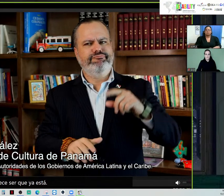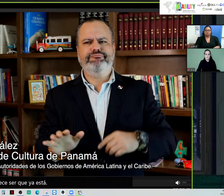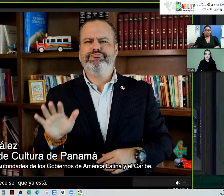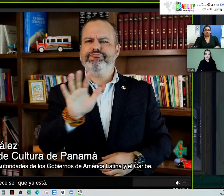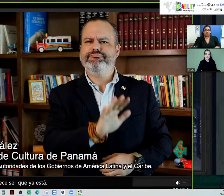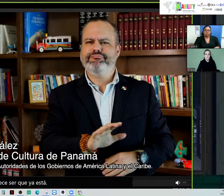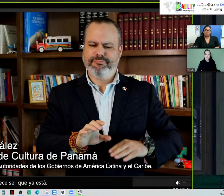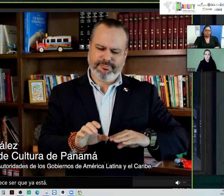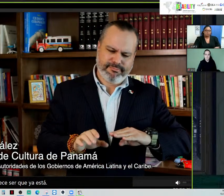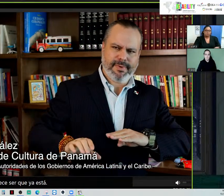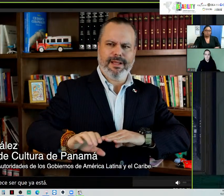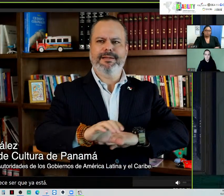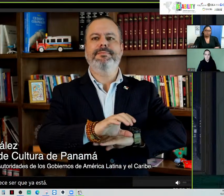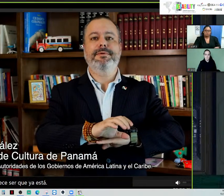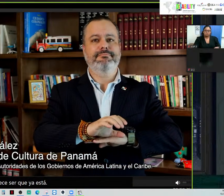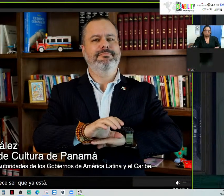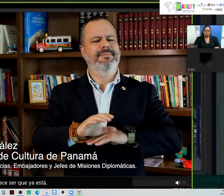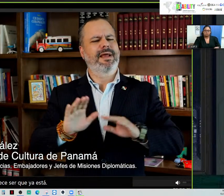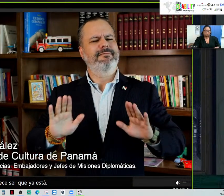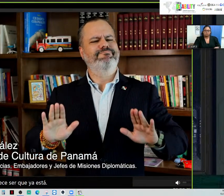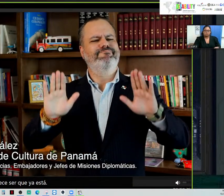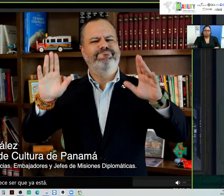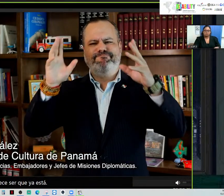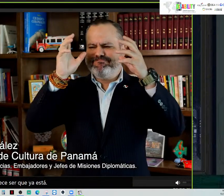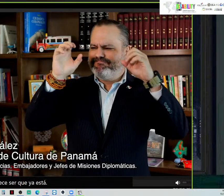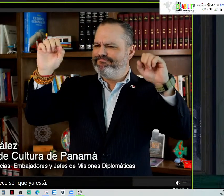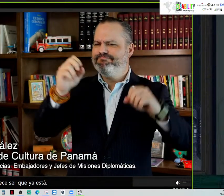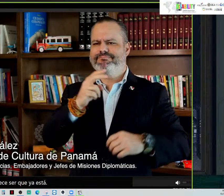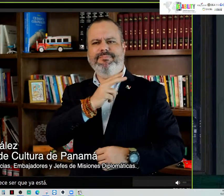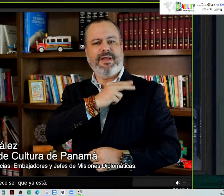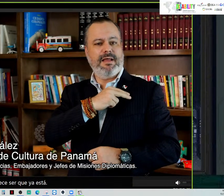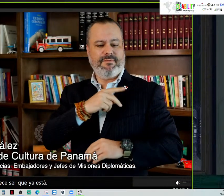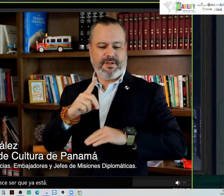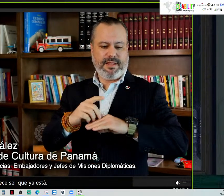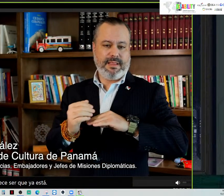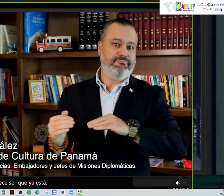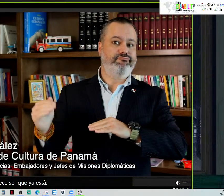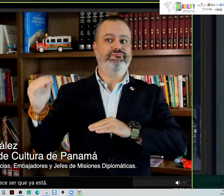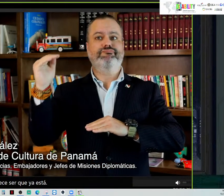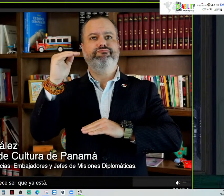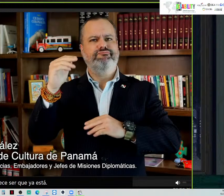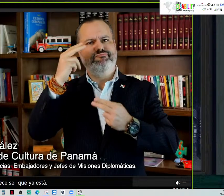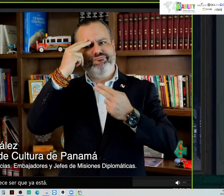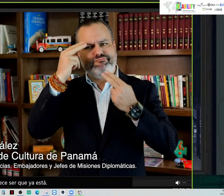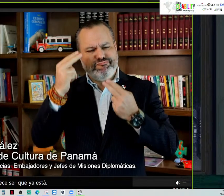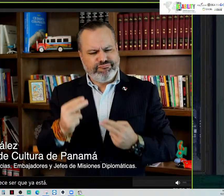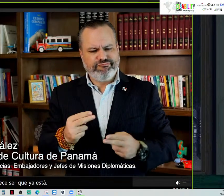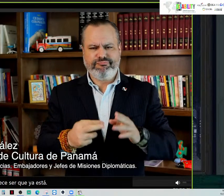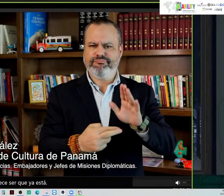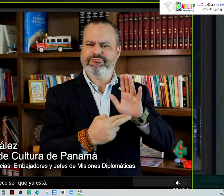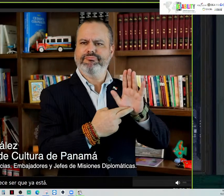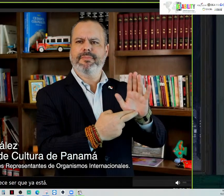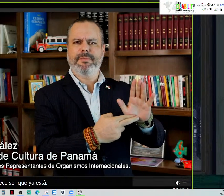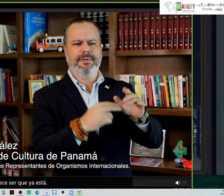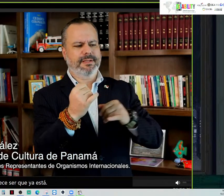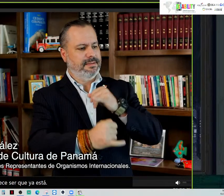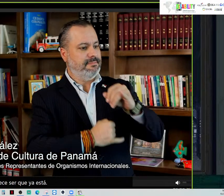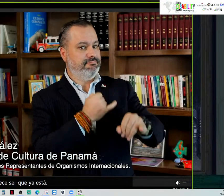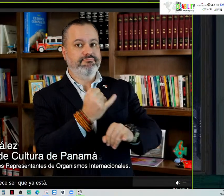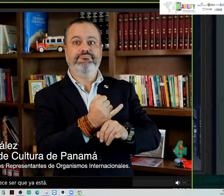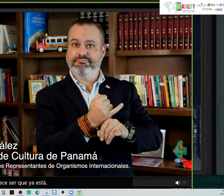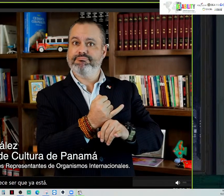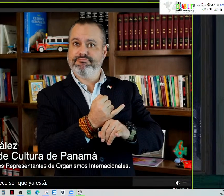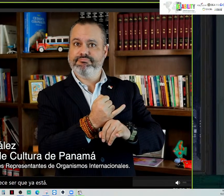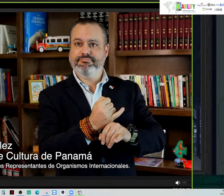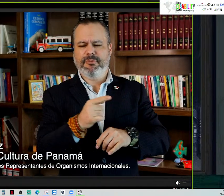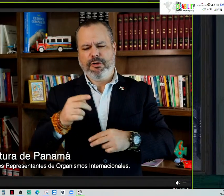authorities of the latin american governments of latin america and the caribbean's excellencies